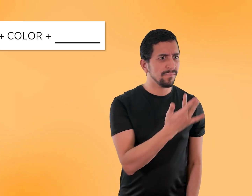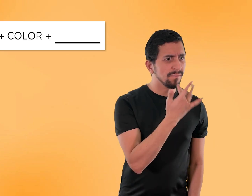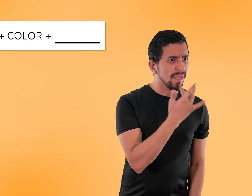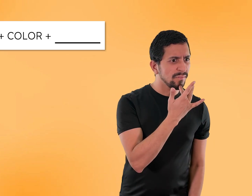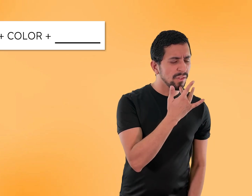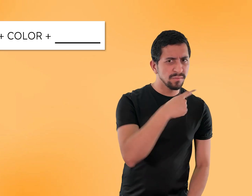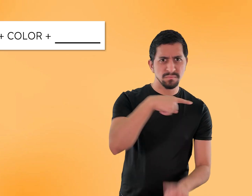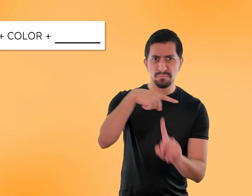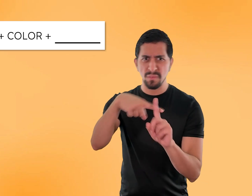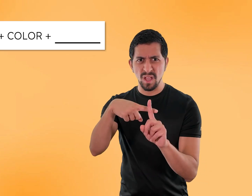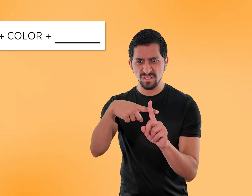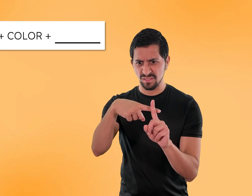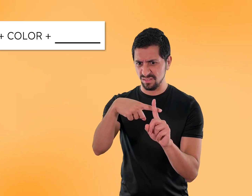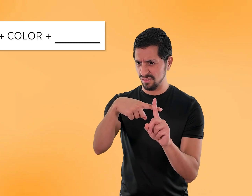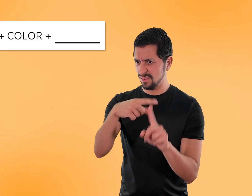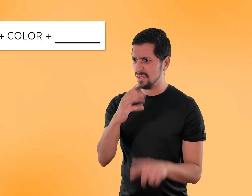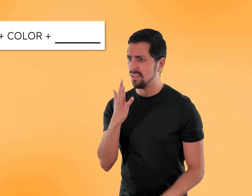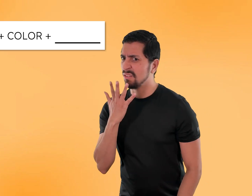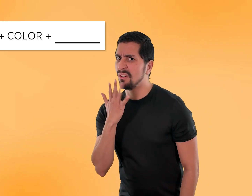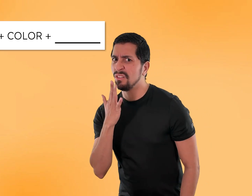sign favorite and add color.